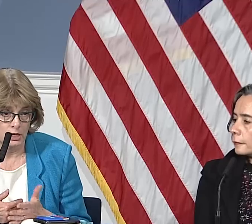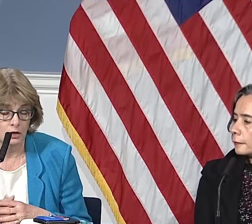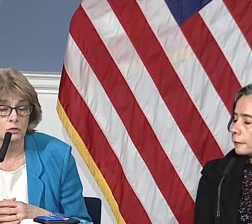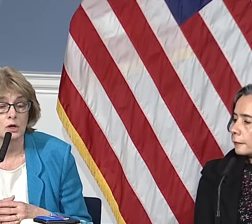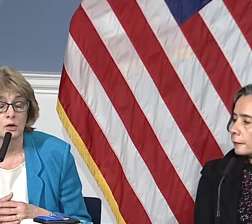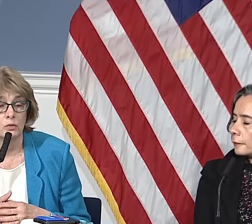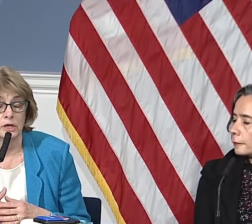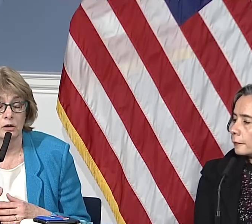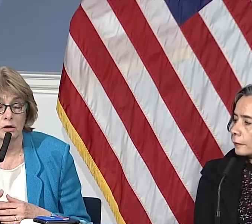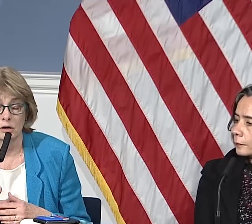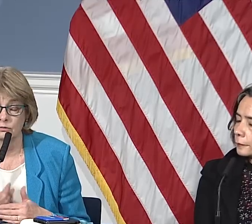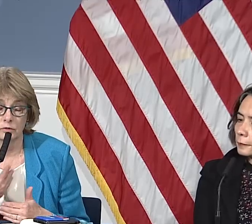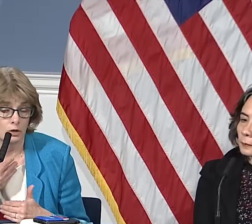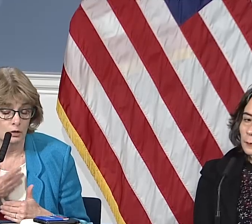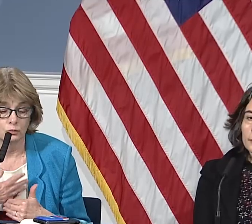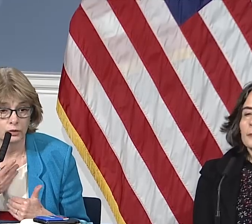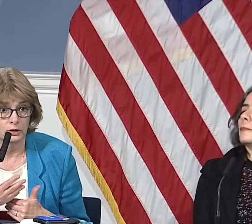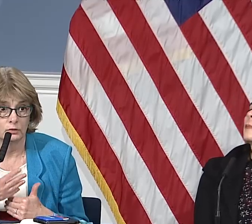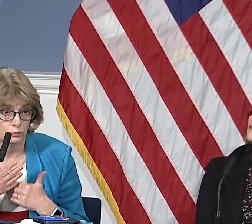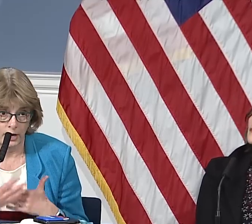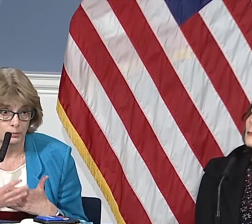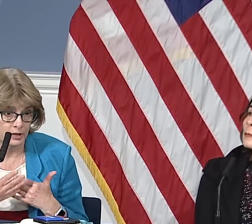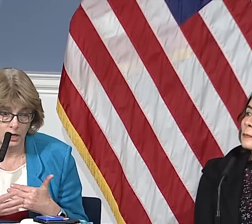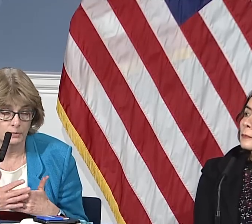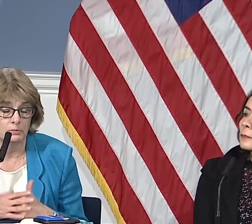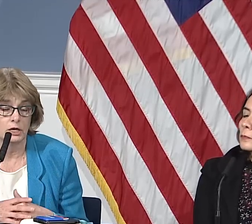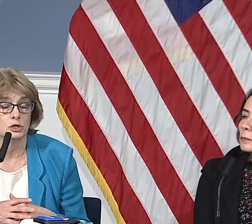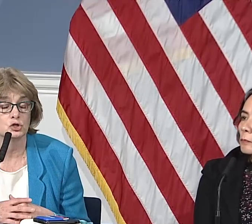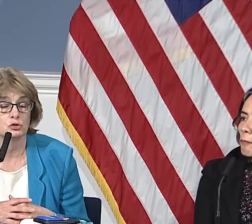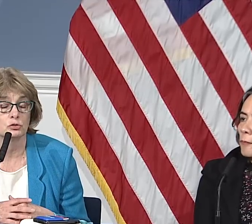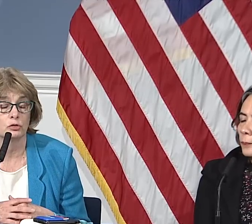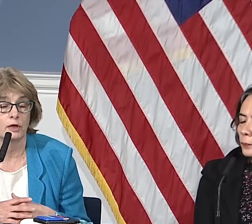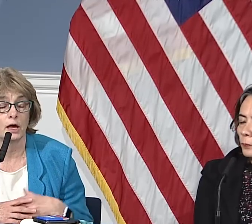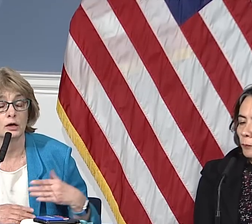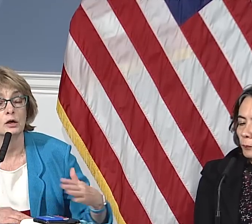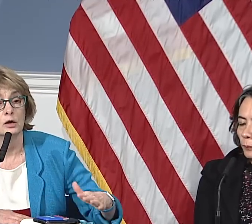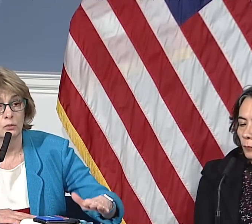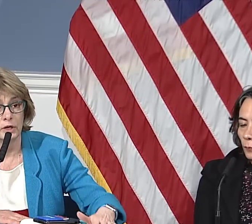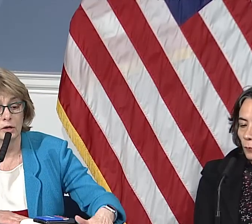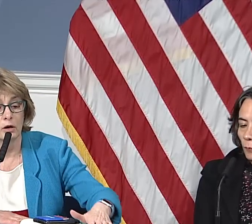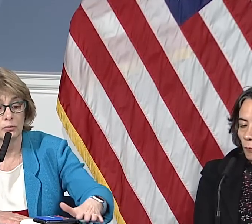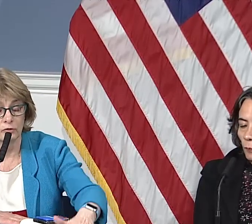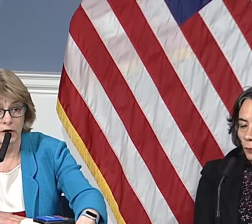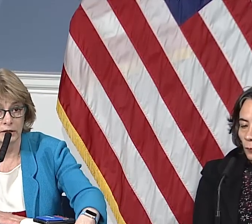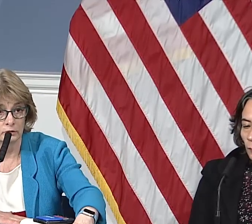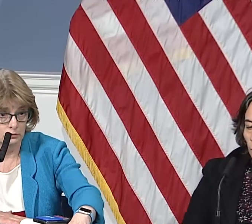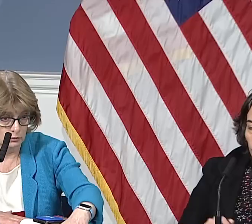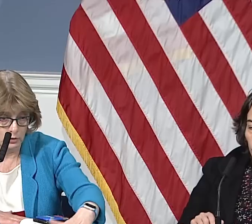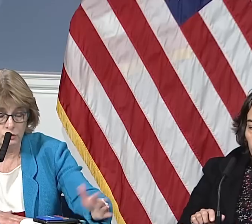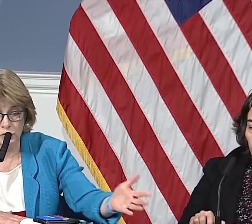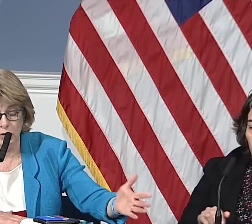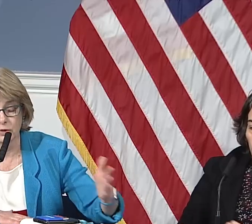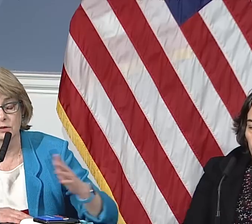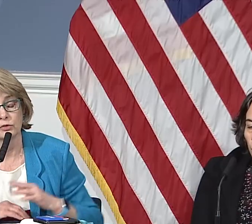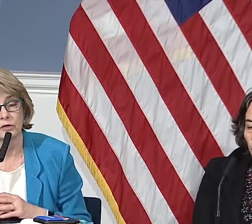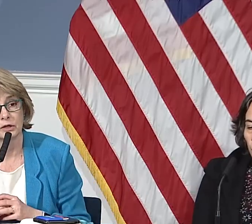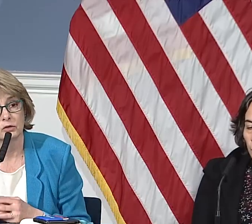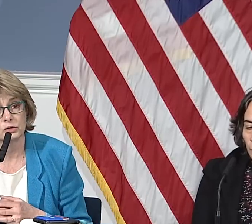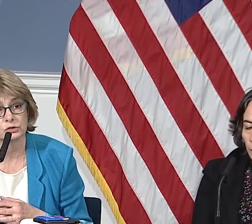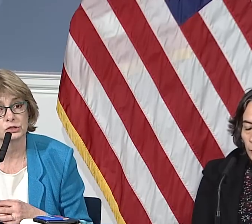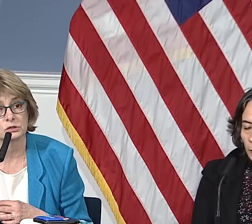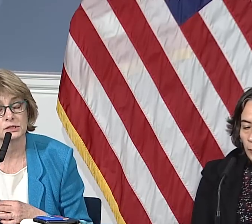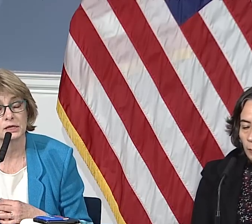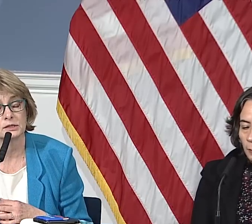eviction right now. We are really ramping up and making sure that we are providing lawyers where we can